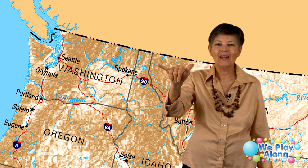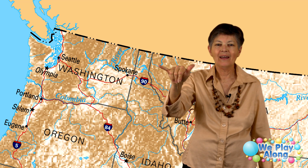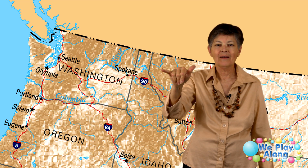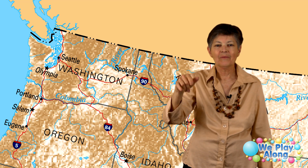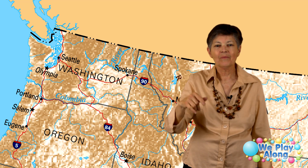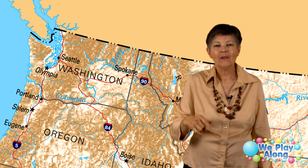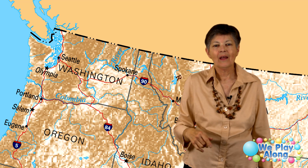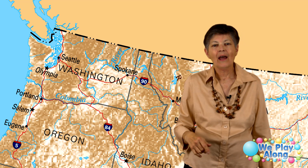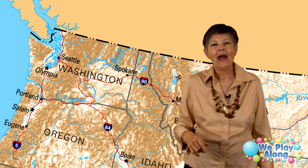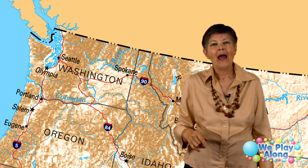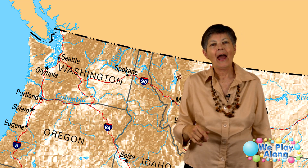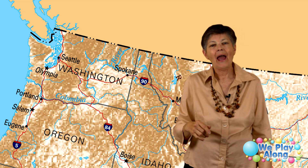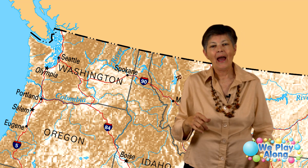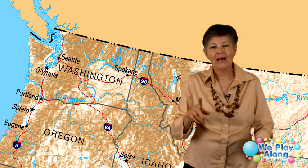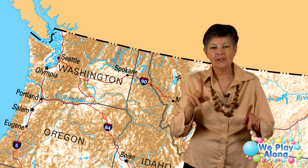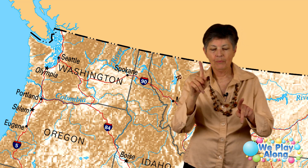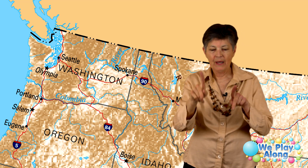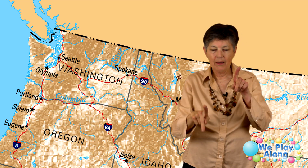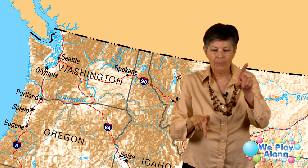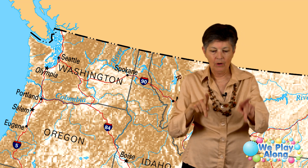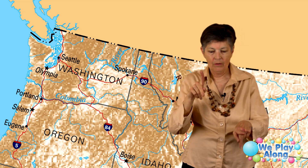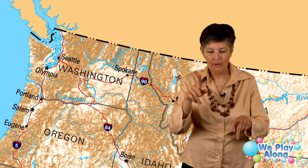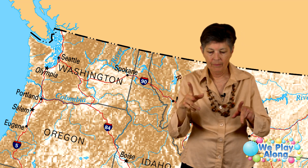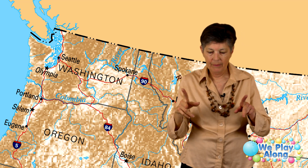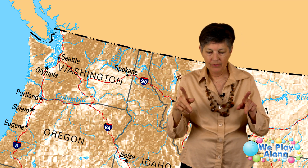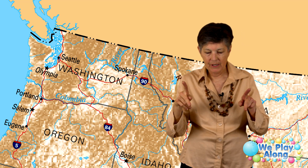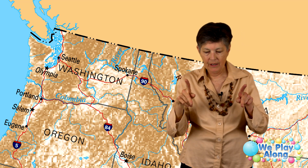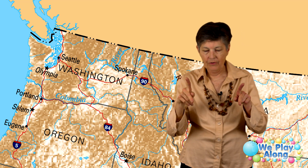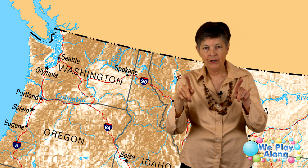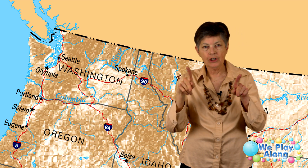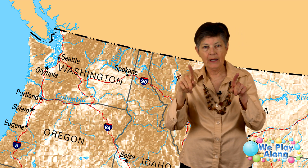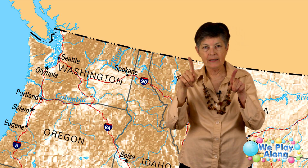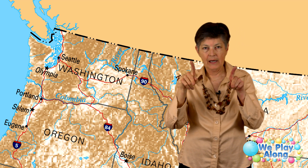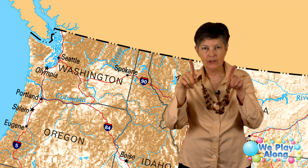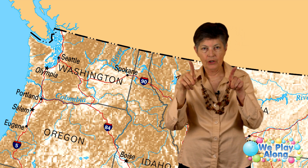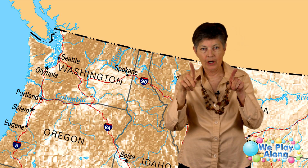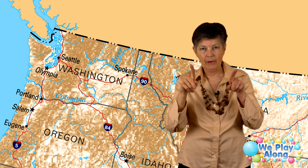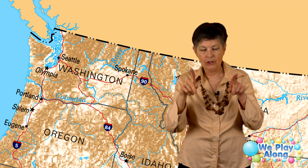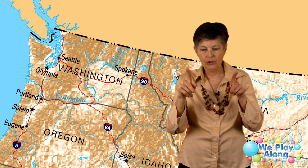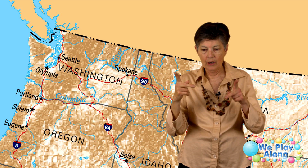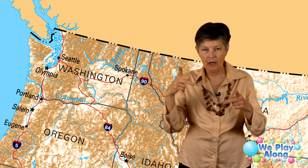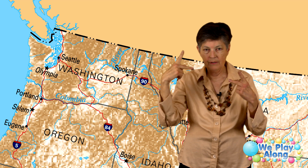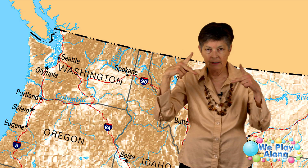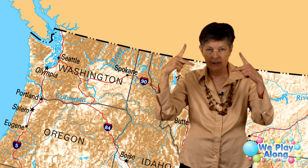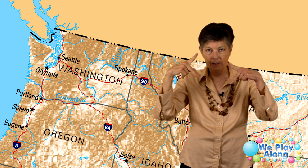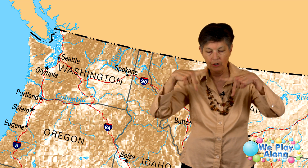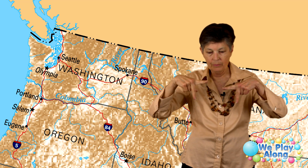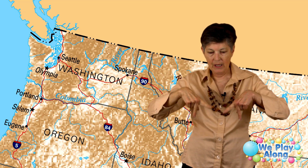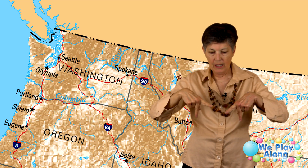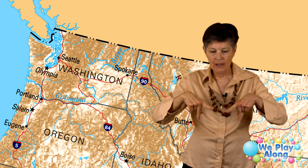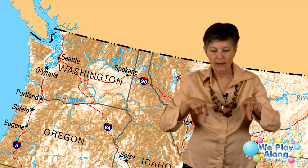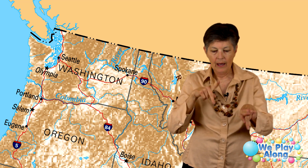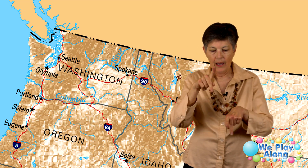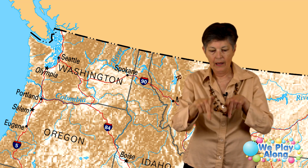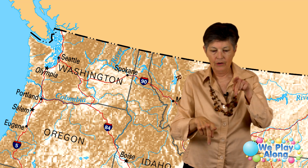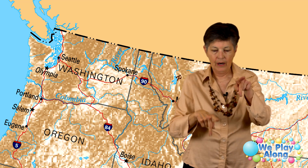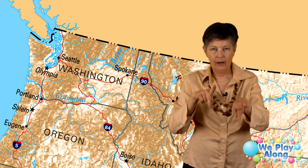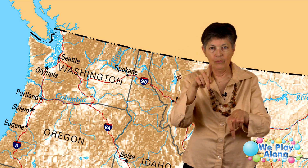be as people. People's another initialized sign, so you're going to make, this is the letter P, and you kind of move them